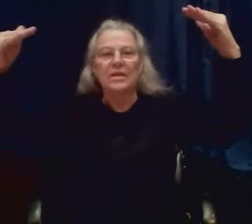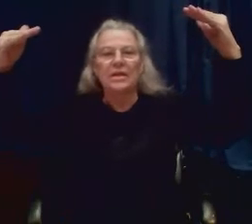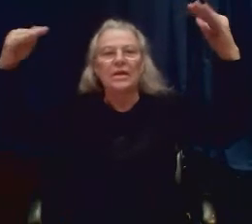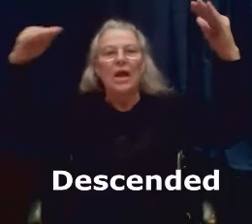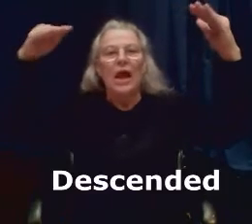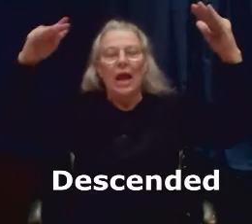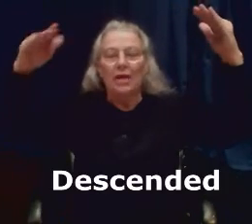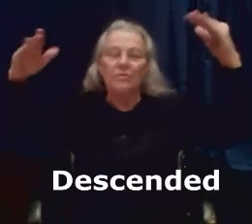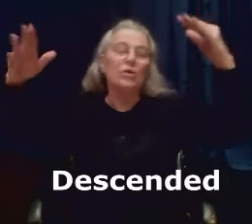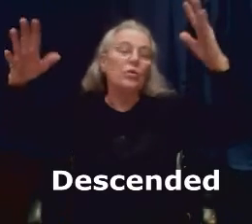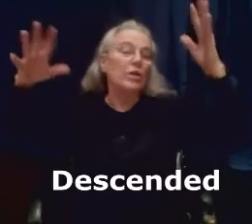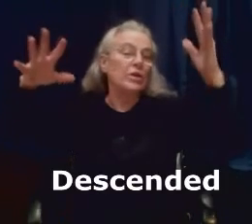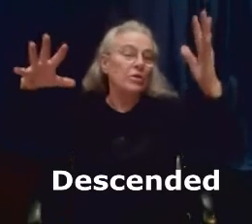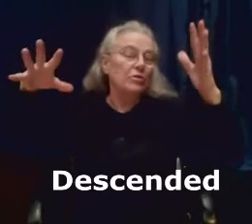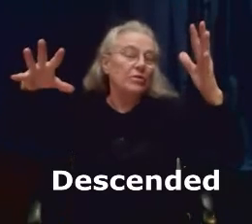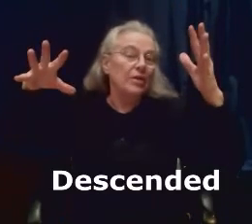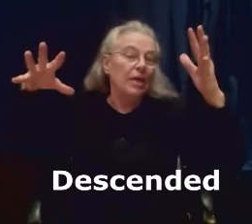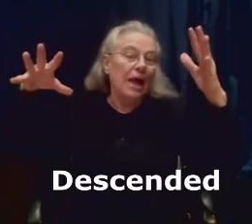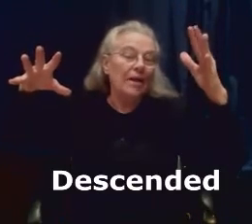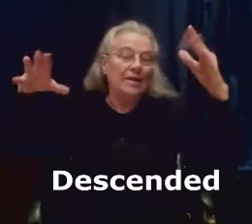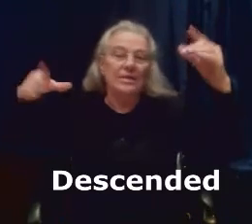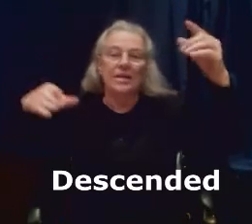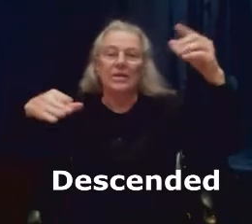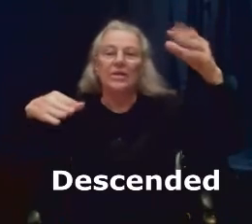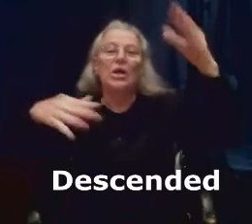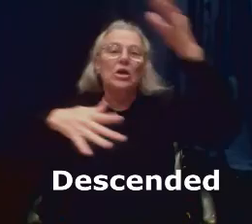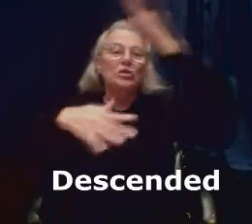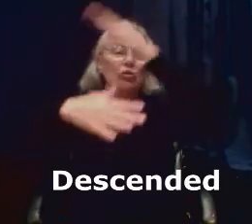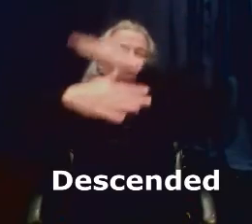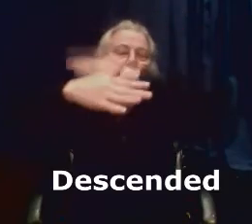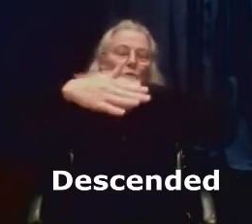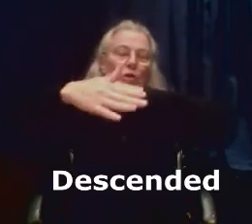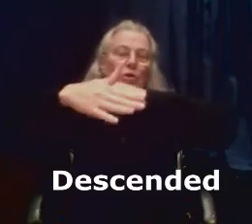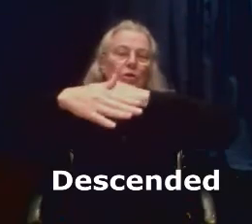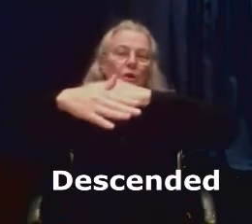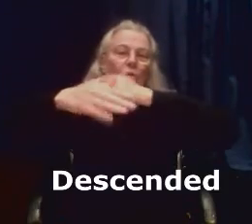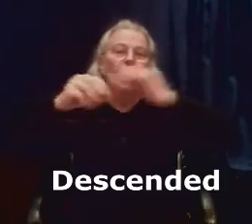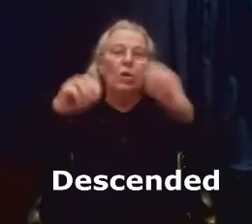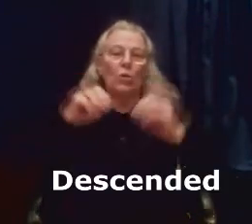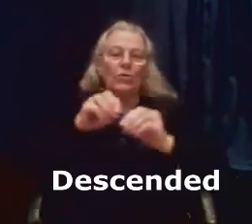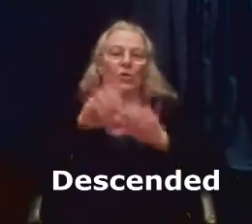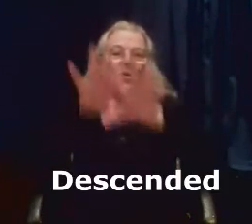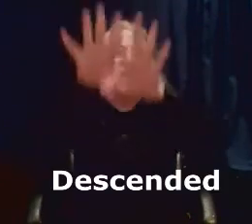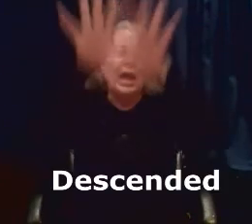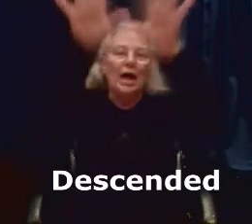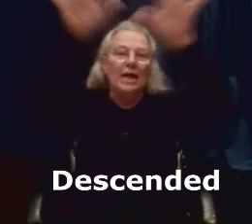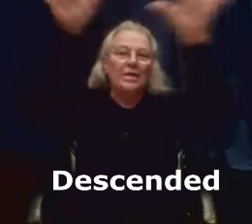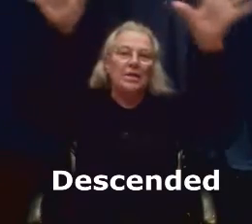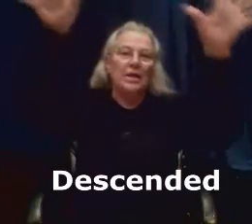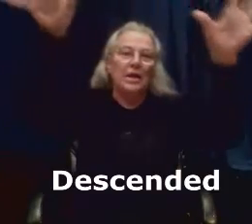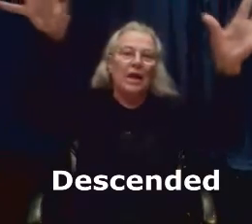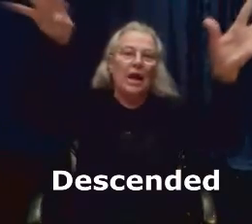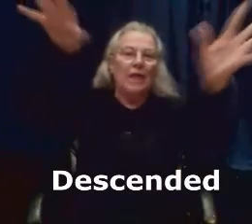Descended, and you're going to use the light descended, so you're going to go with your light and